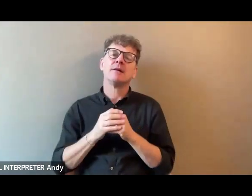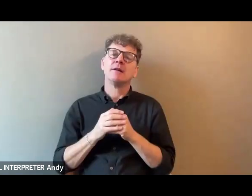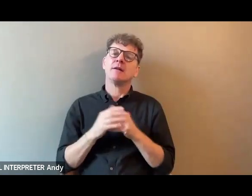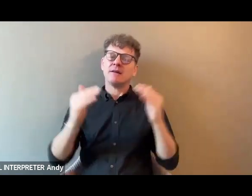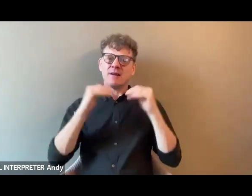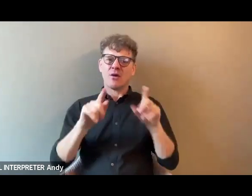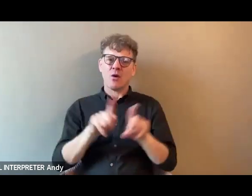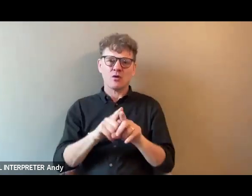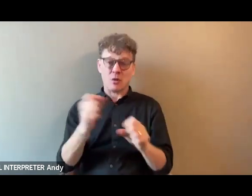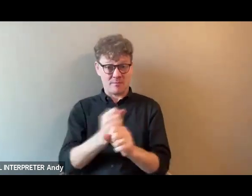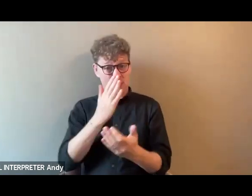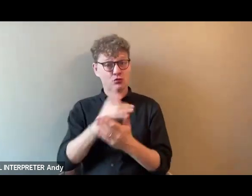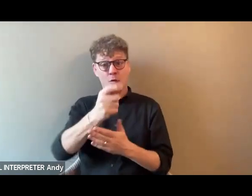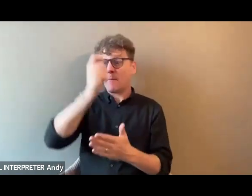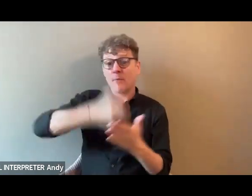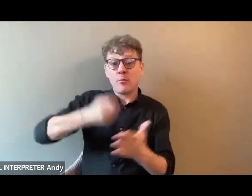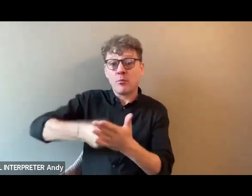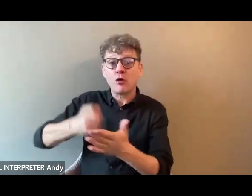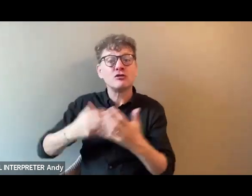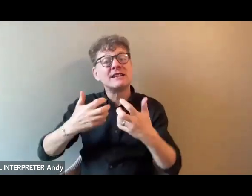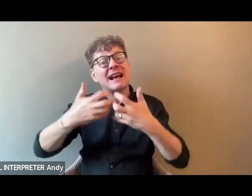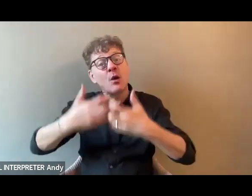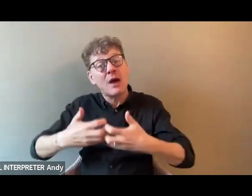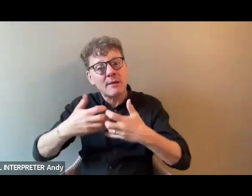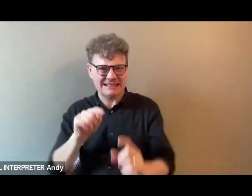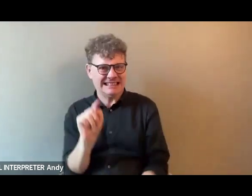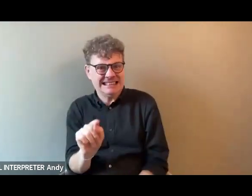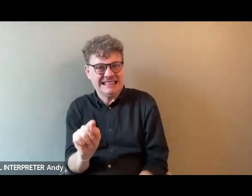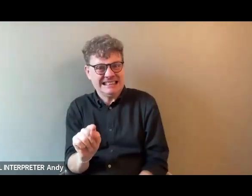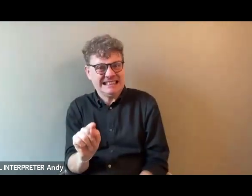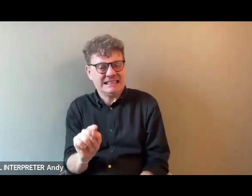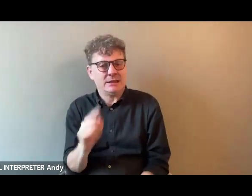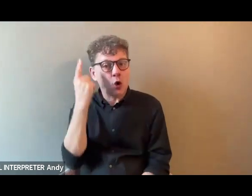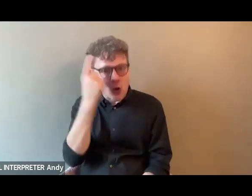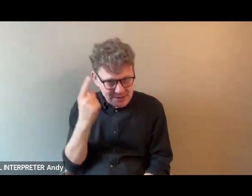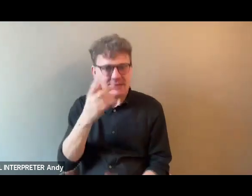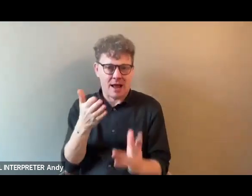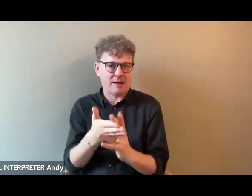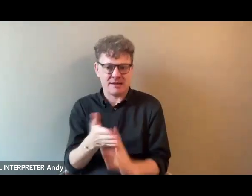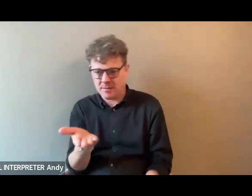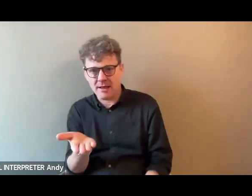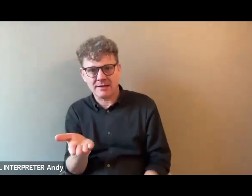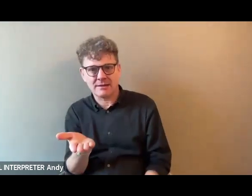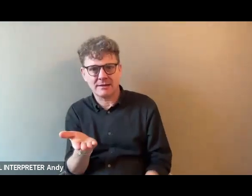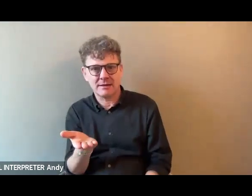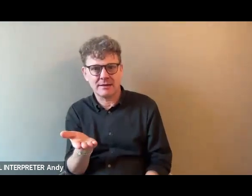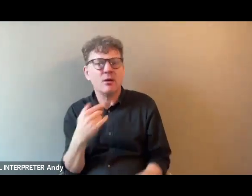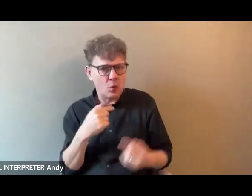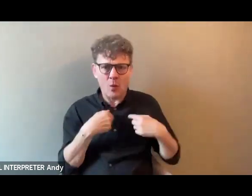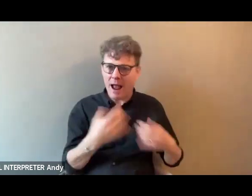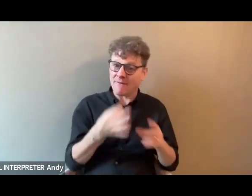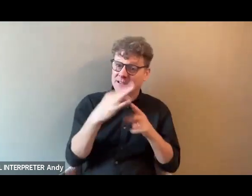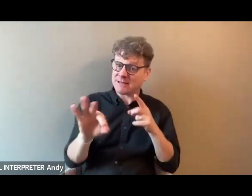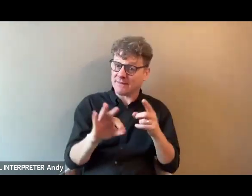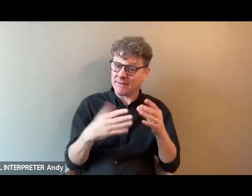your purchases of equipment in particular have considered the accessibility. We have specific guidelines on